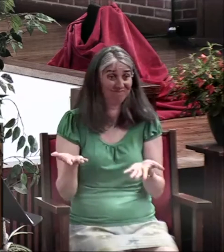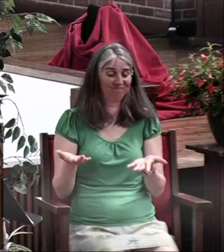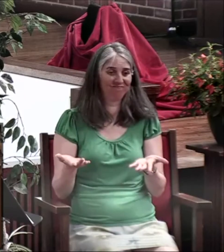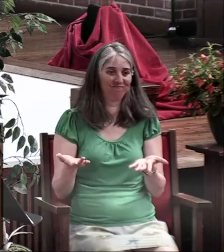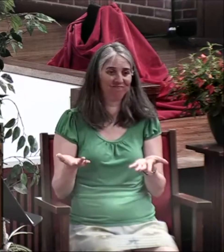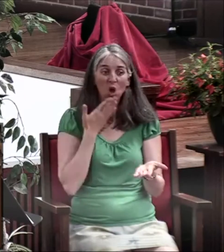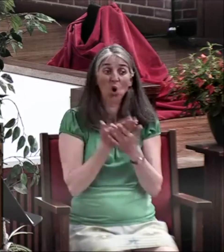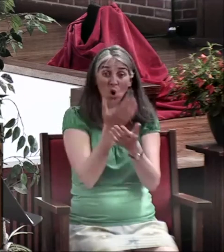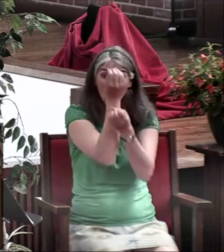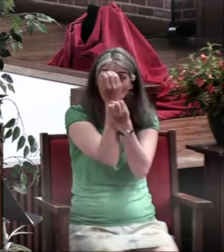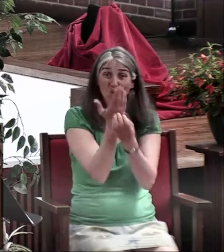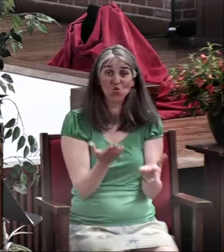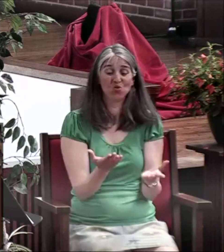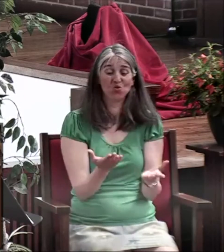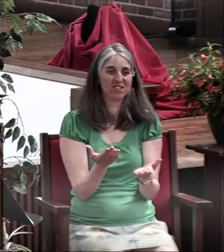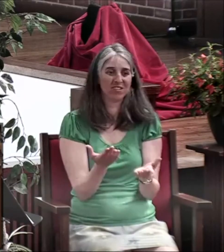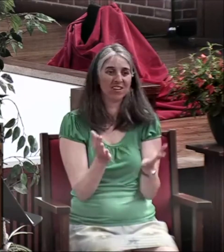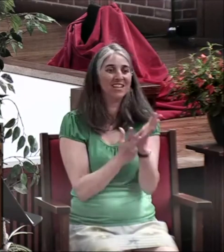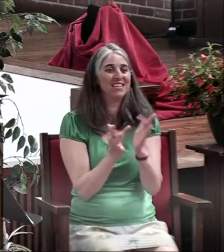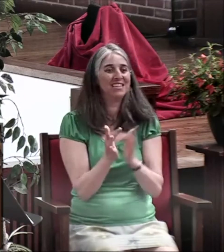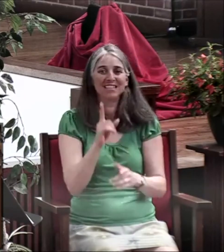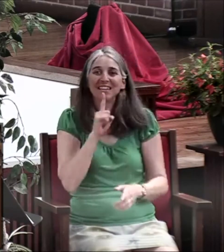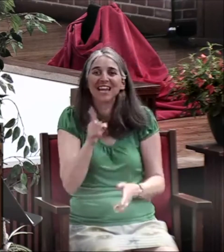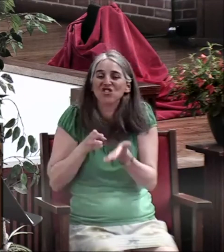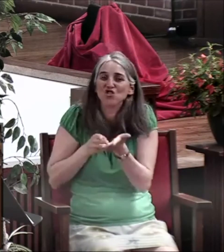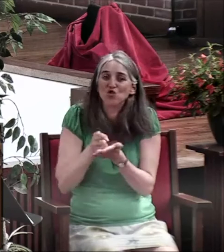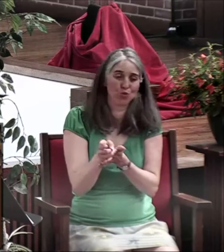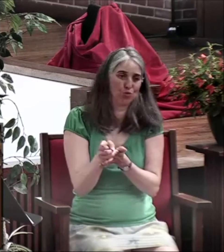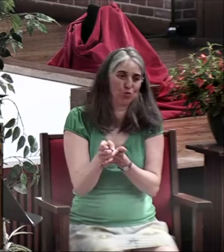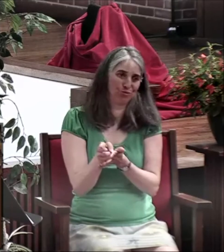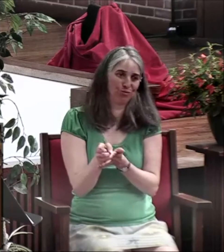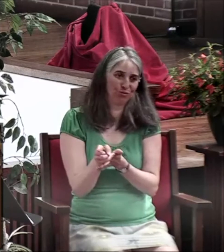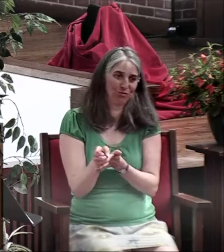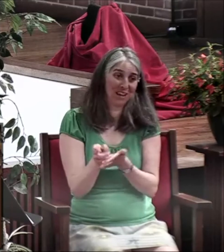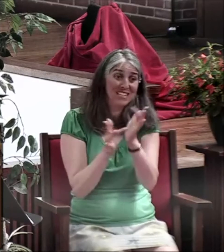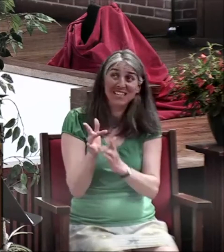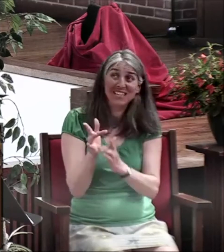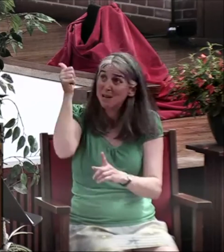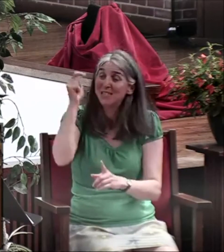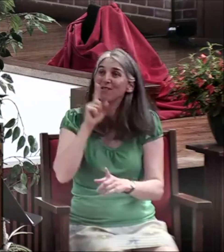The good news is, Jesus is the truth. Jesus is the truth.